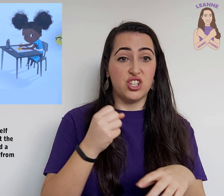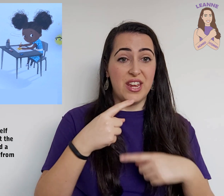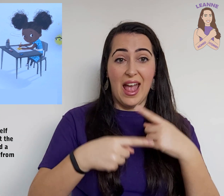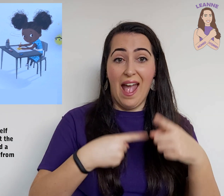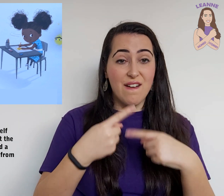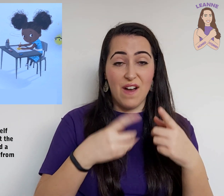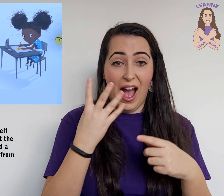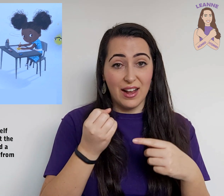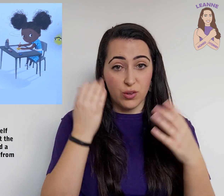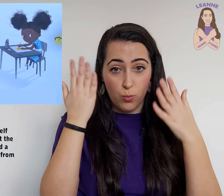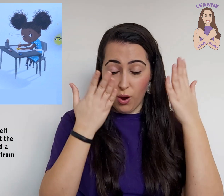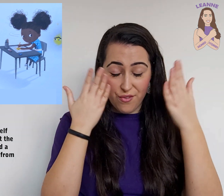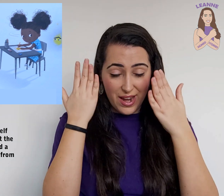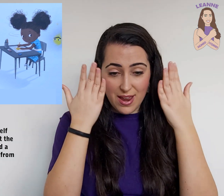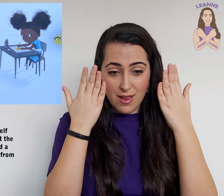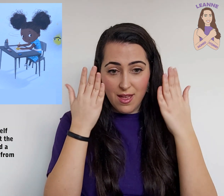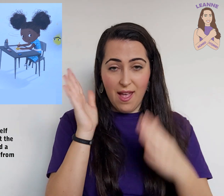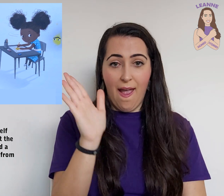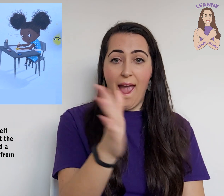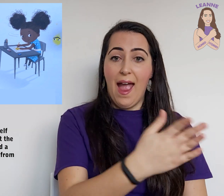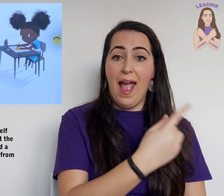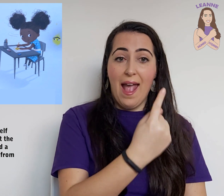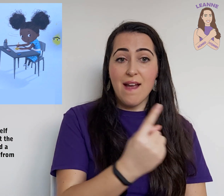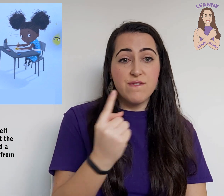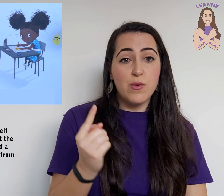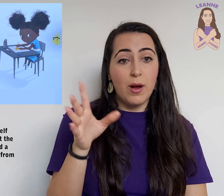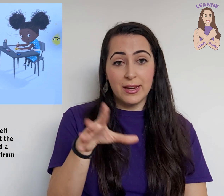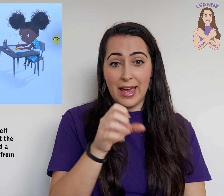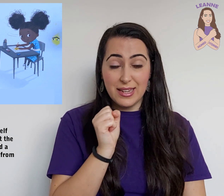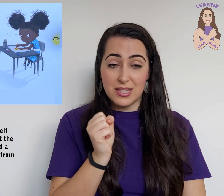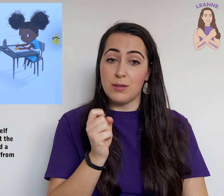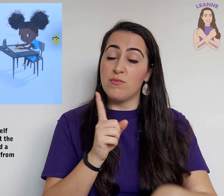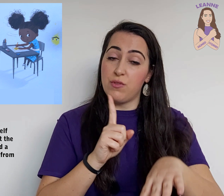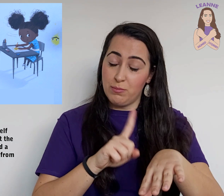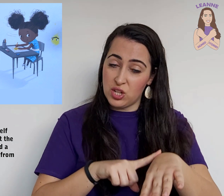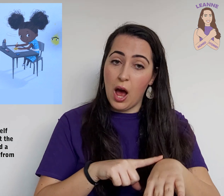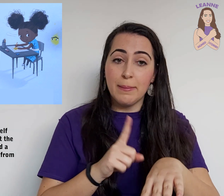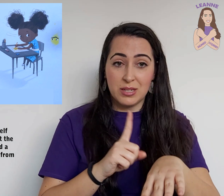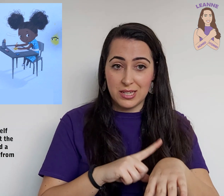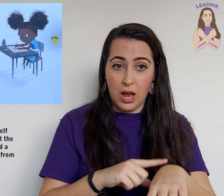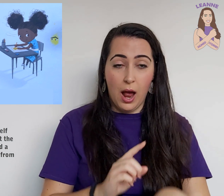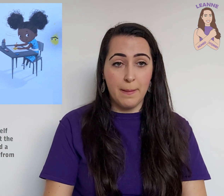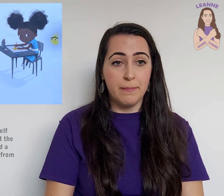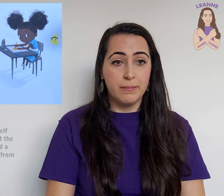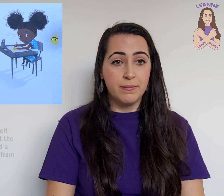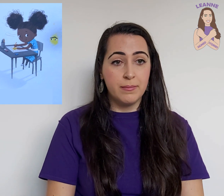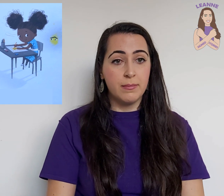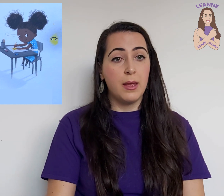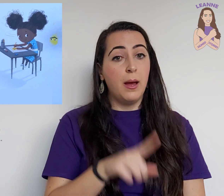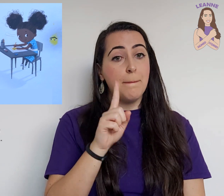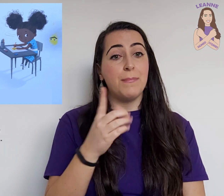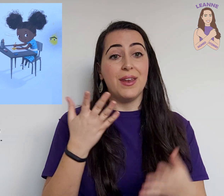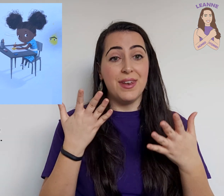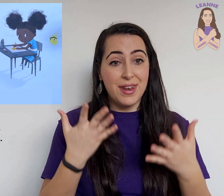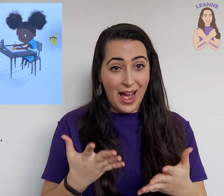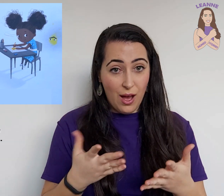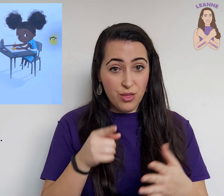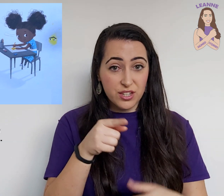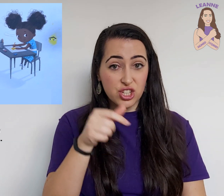she ever had a worry. Everyone gets them from time to time. But now that